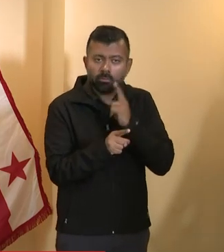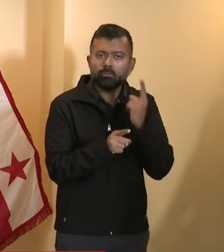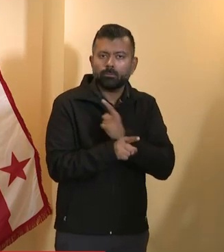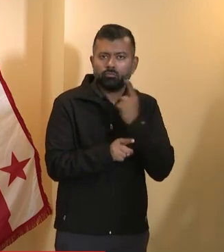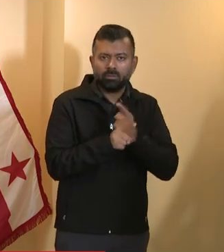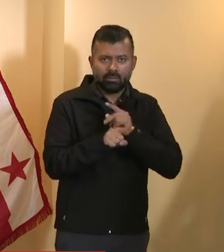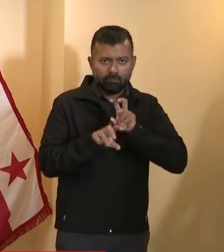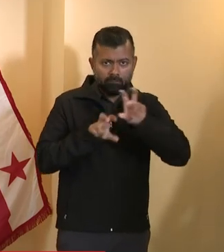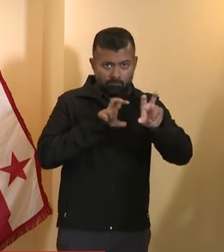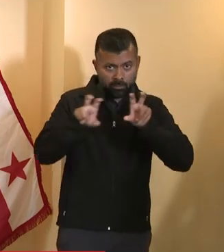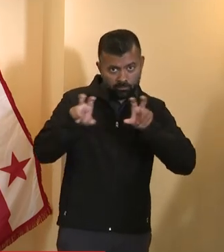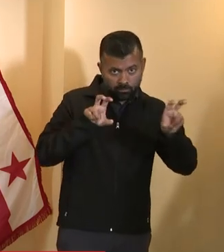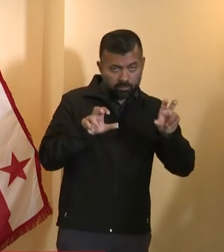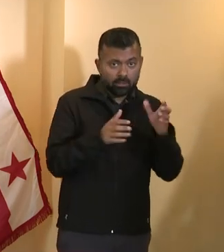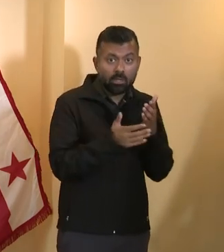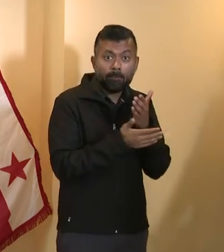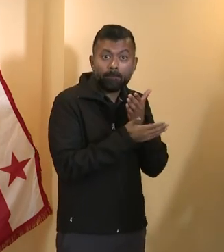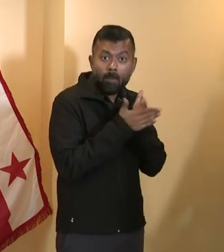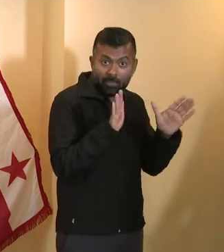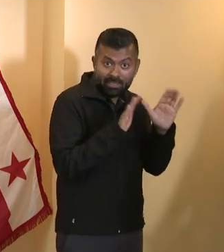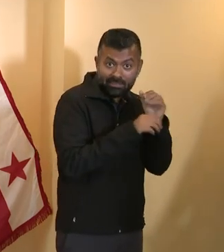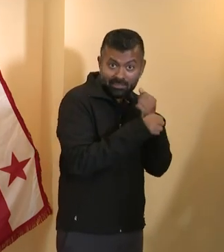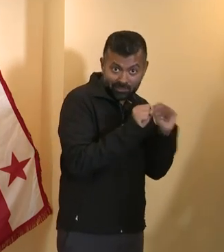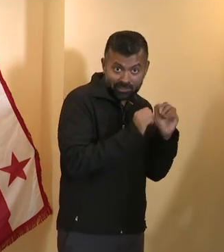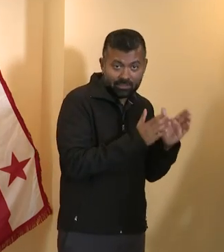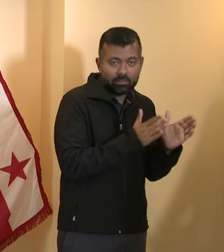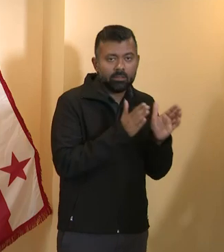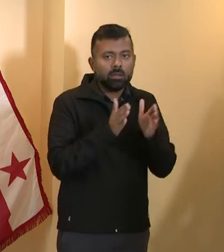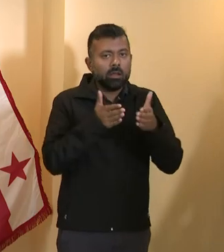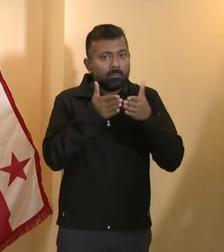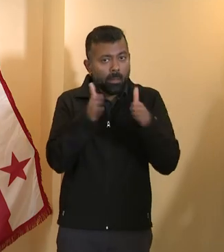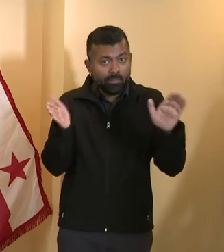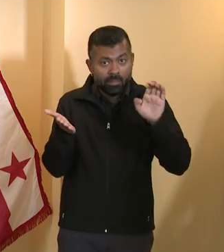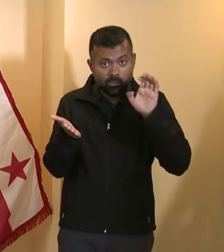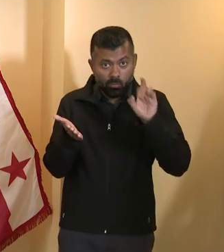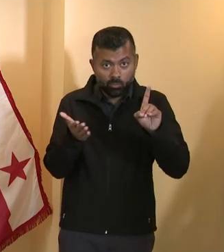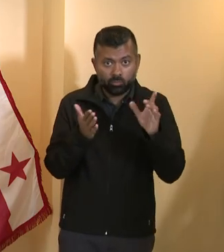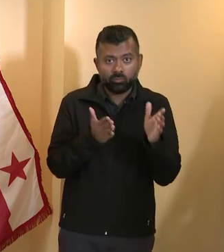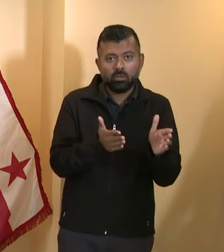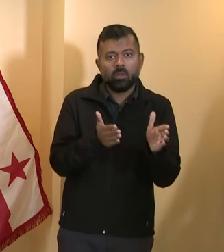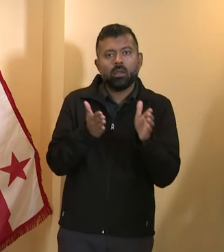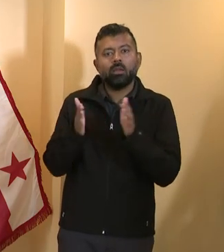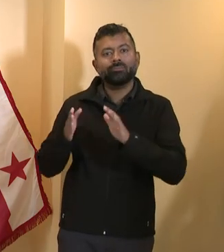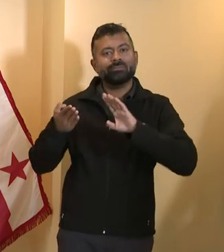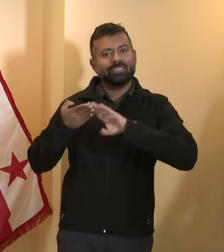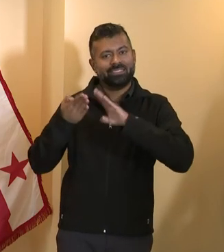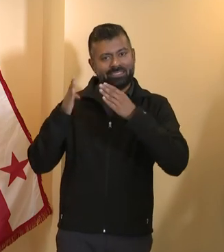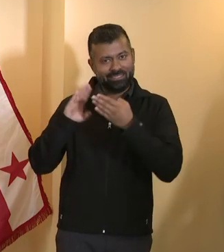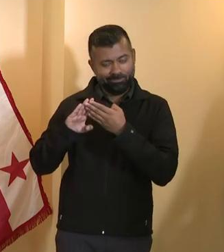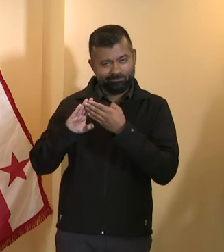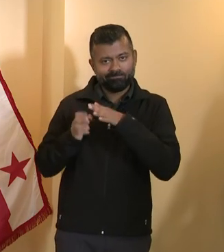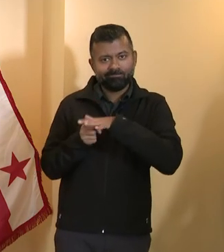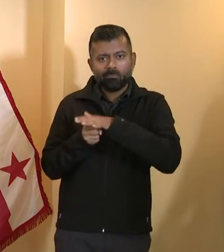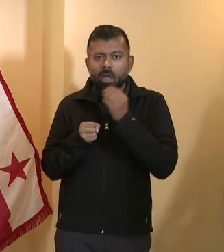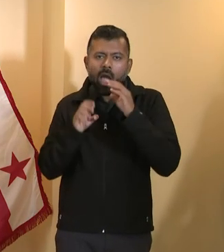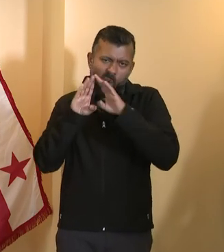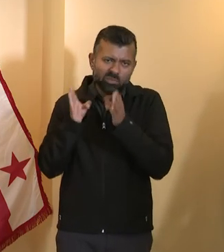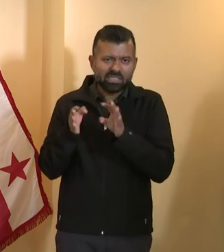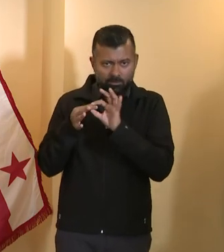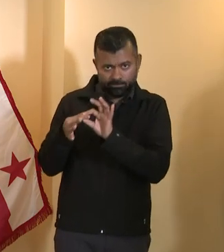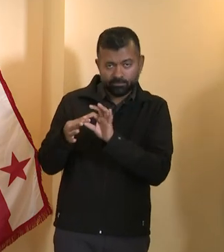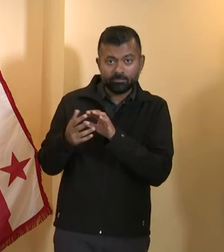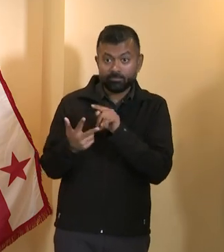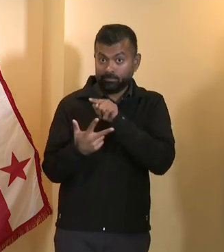education, and that we're investing in our downtown because we know that the downtown is where